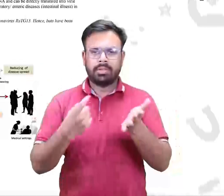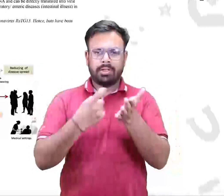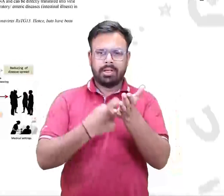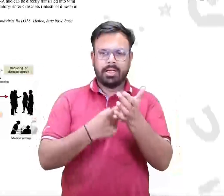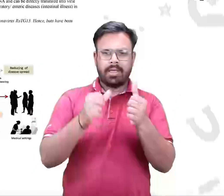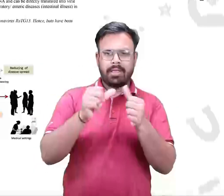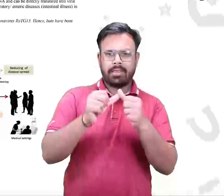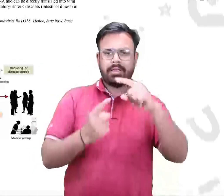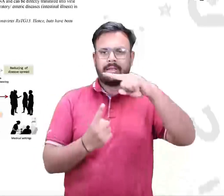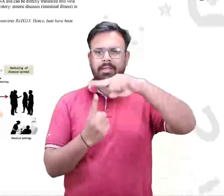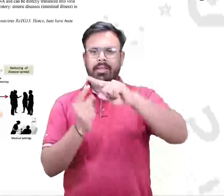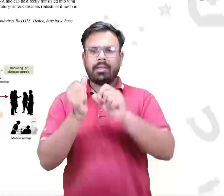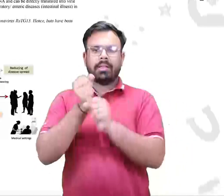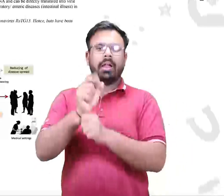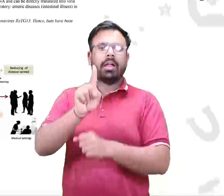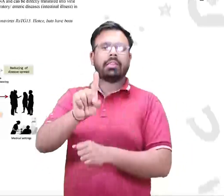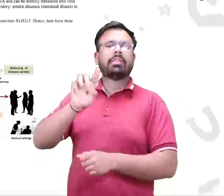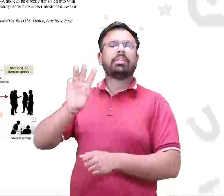RATG13.